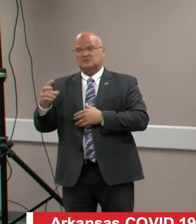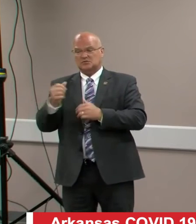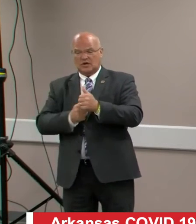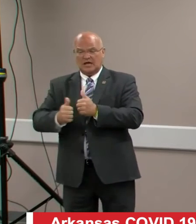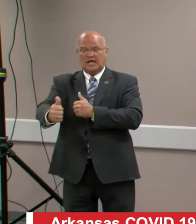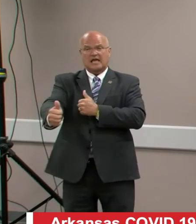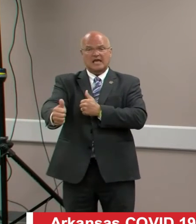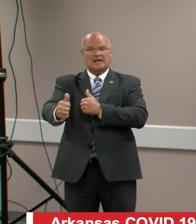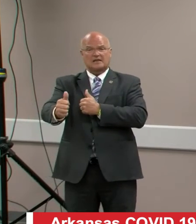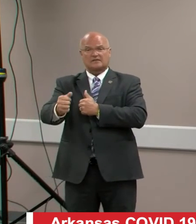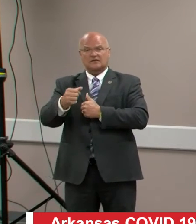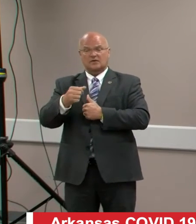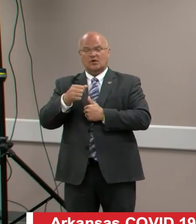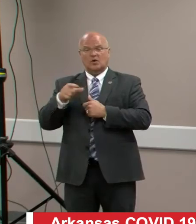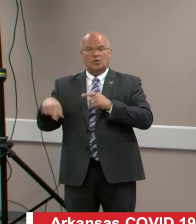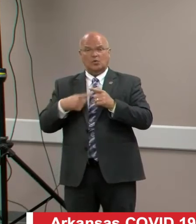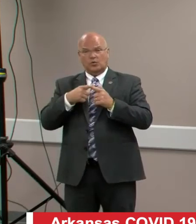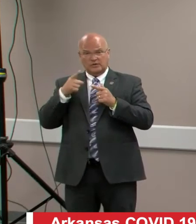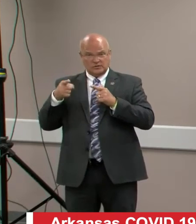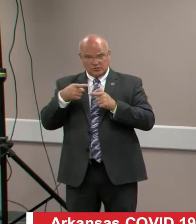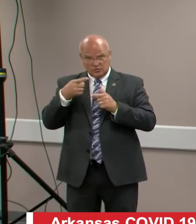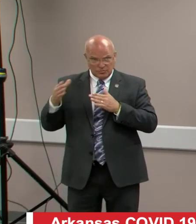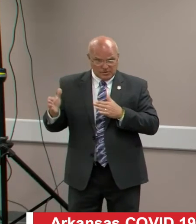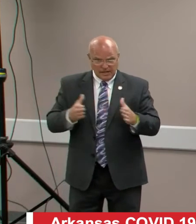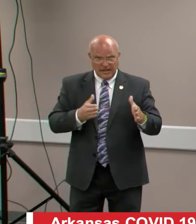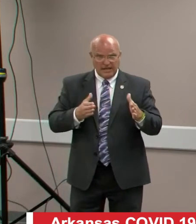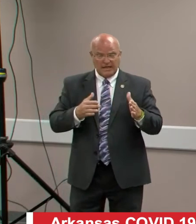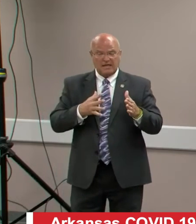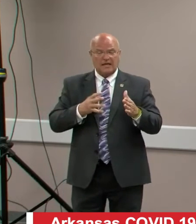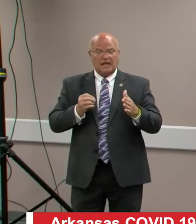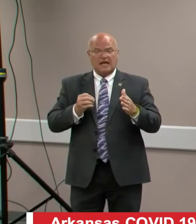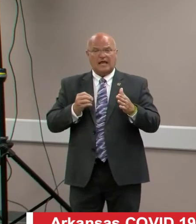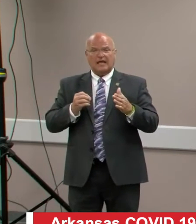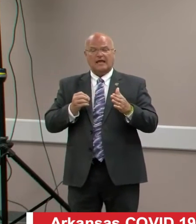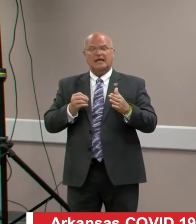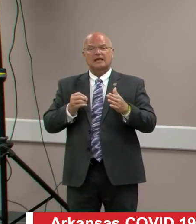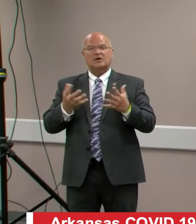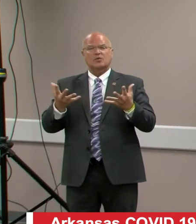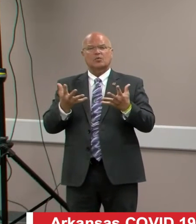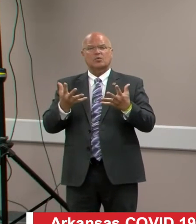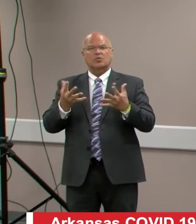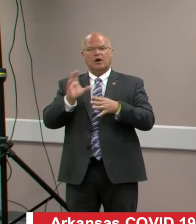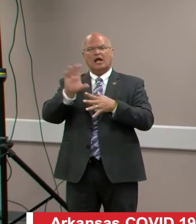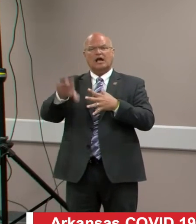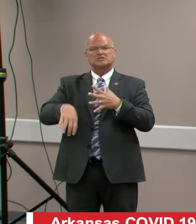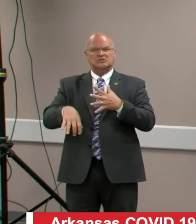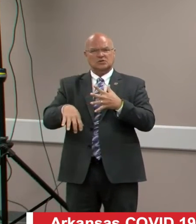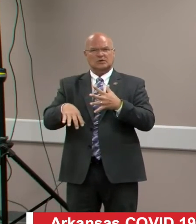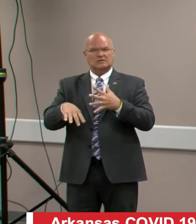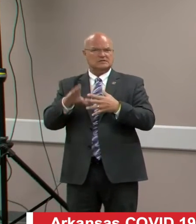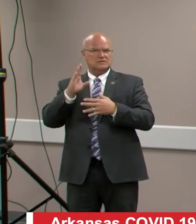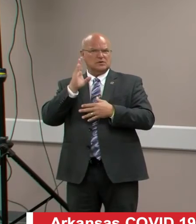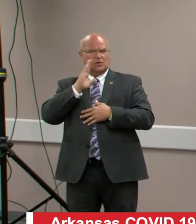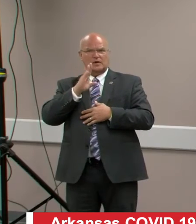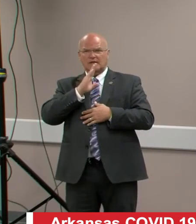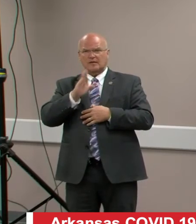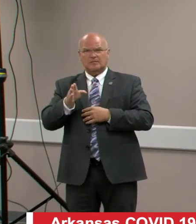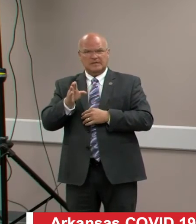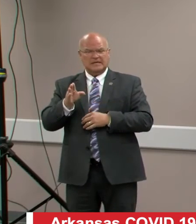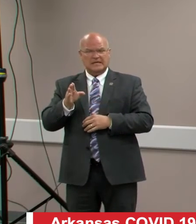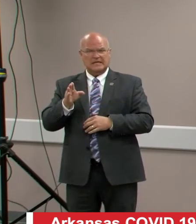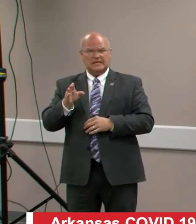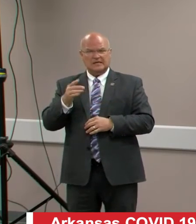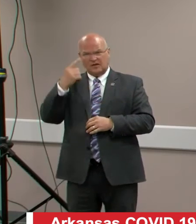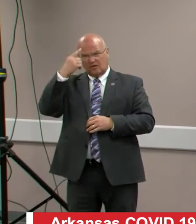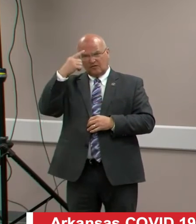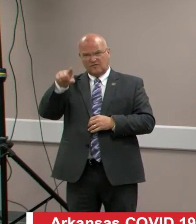of whenever you plan on it, or in defiance of the restrictions, what kind of consequences are there going to